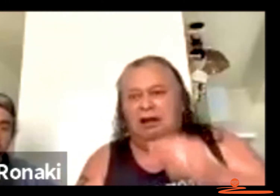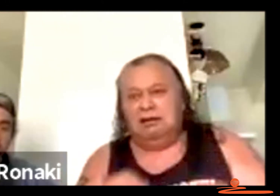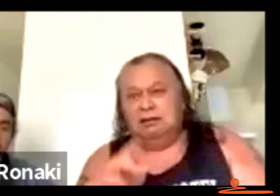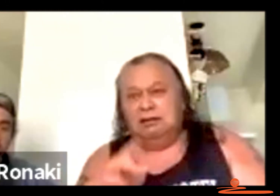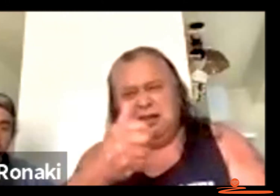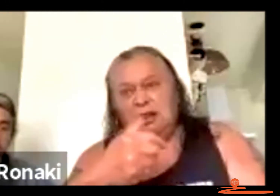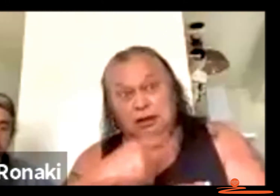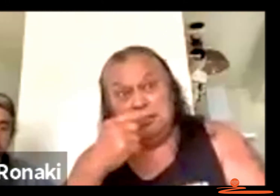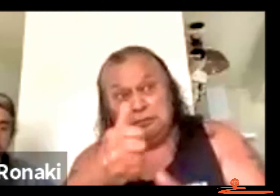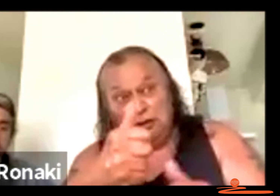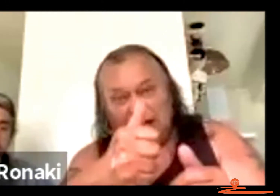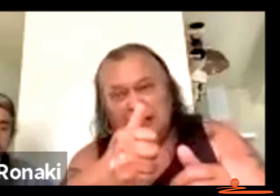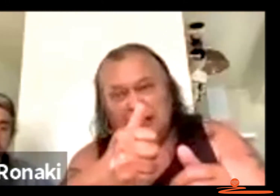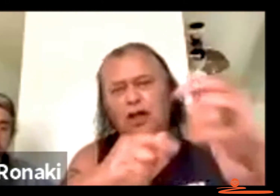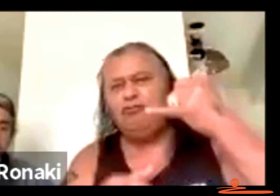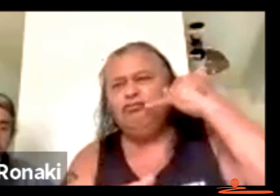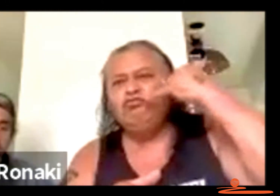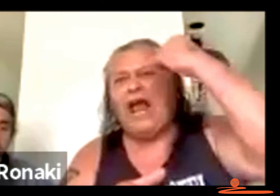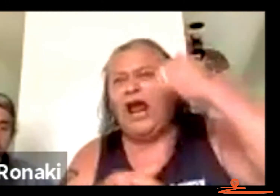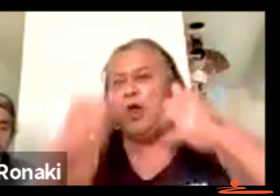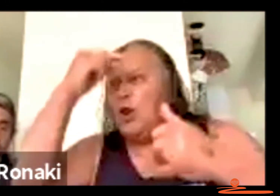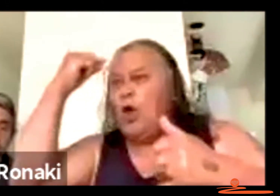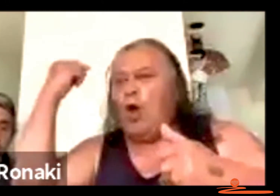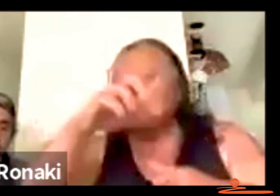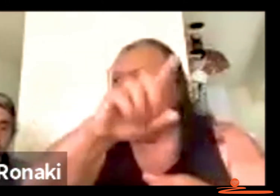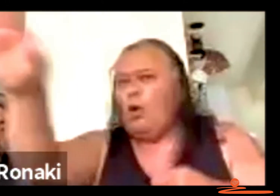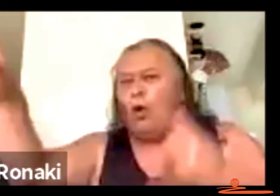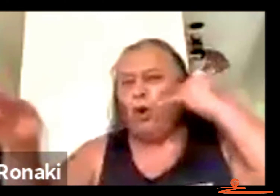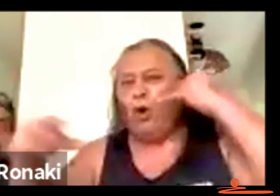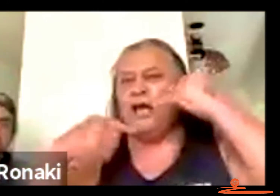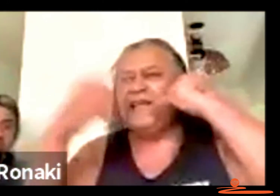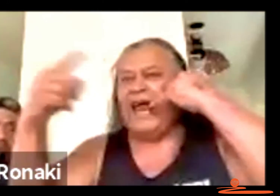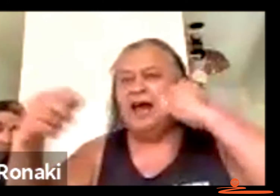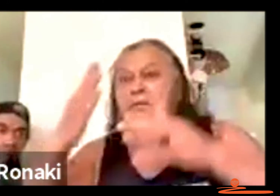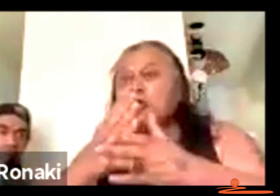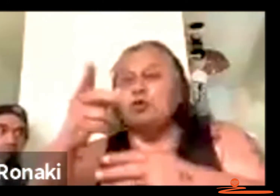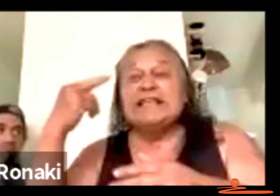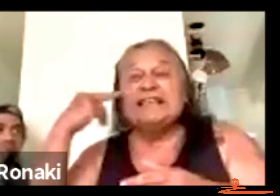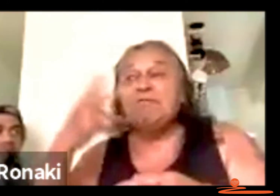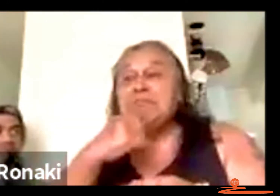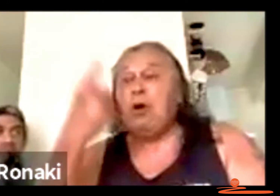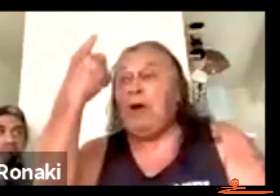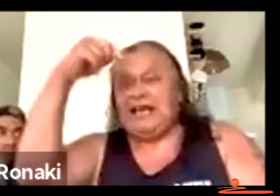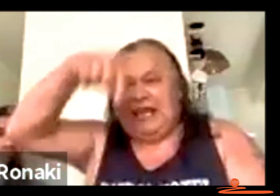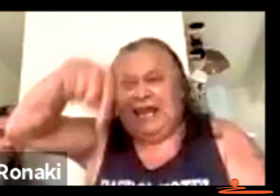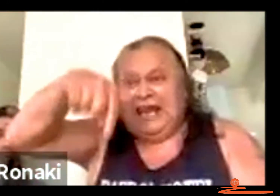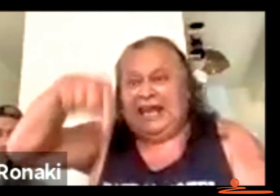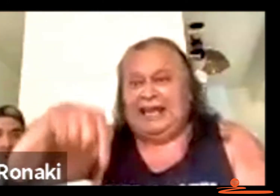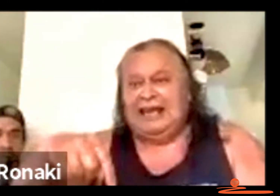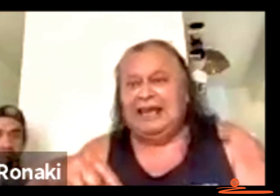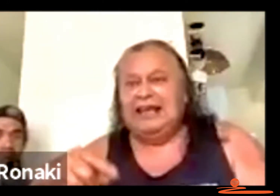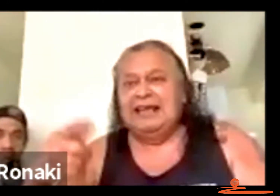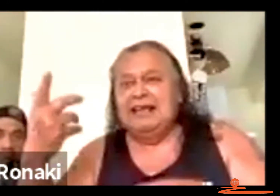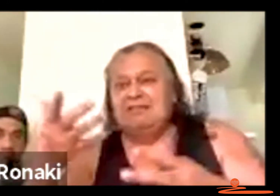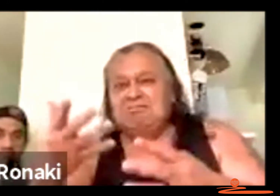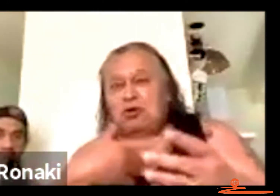lip patterns. That person understood and was able to follow those instructions. That person also rang the nurse and let them know a deaf